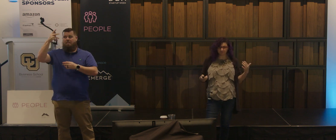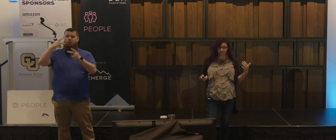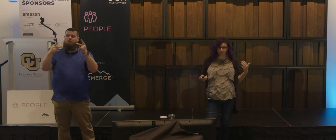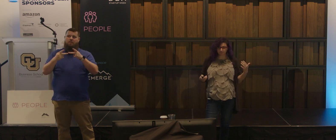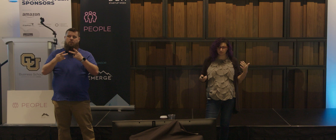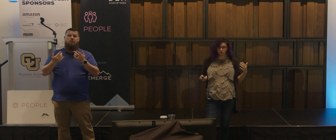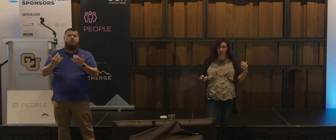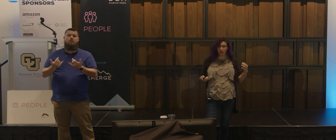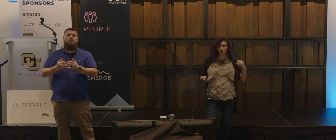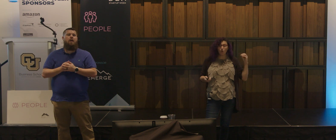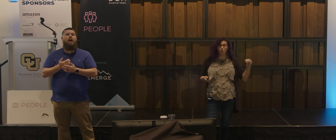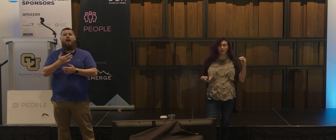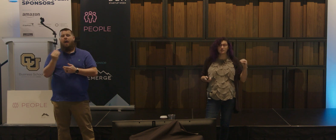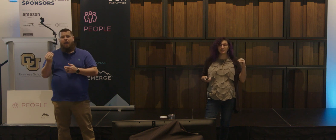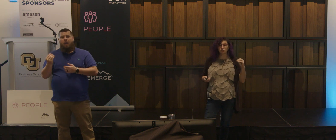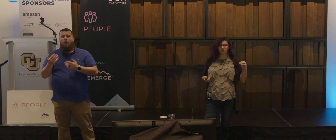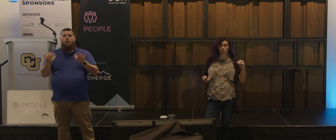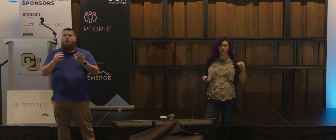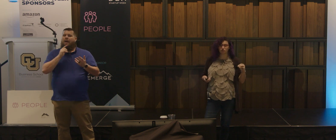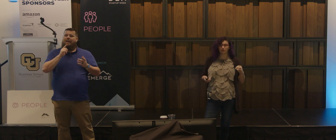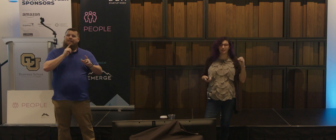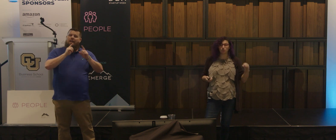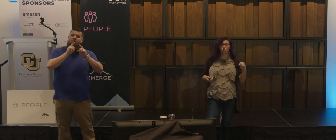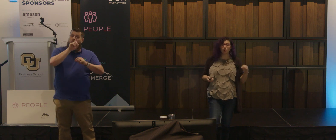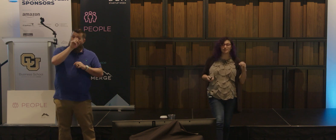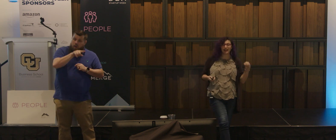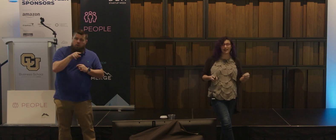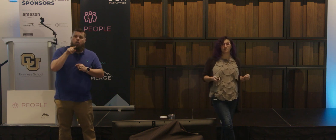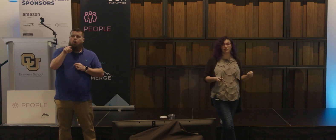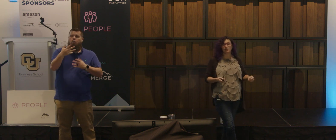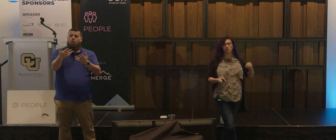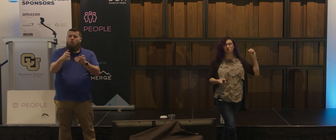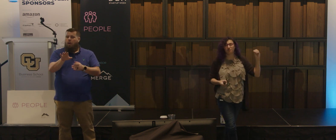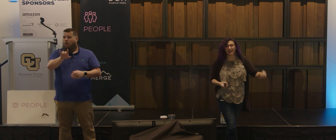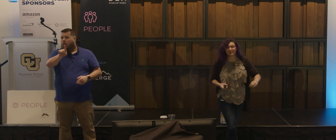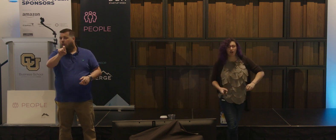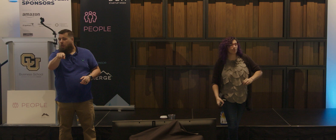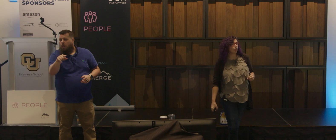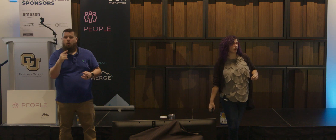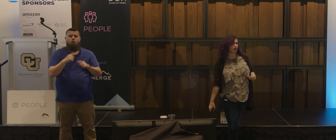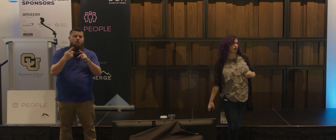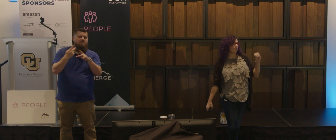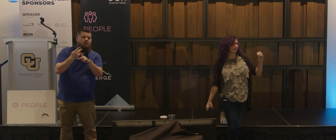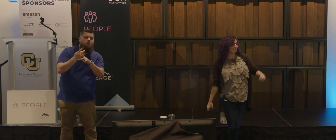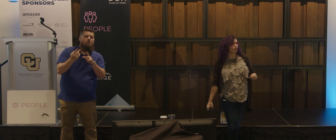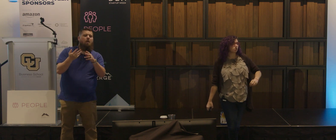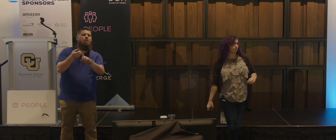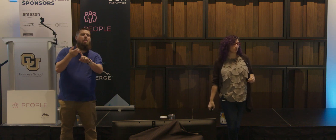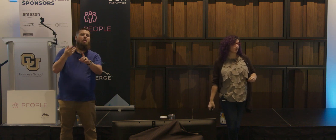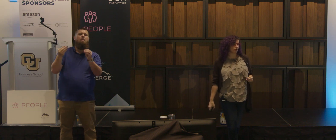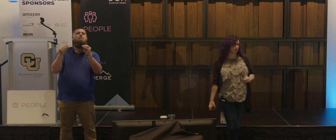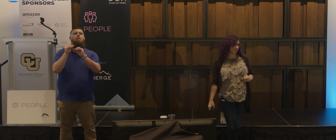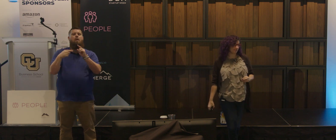here. And what is an interview question that you want to ask to find out more about that